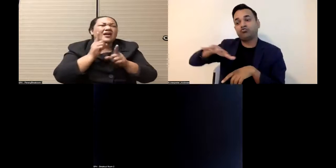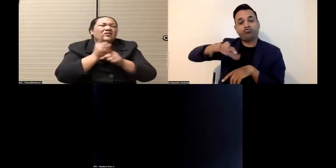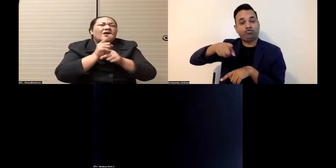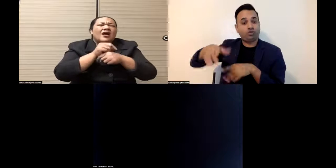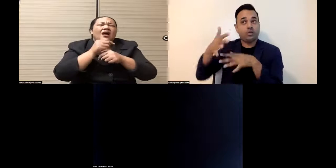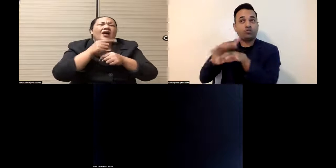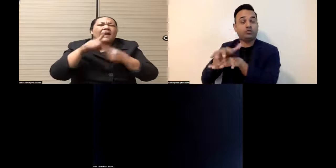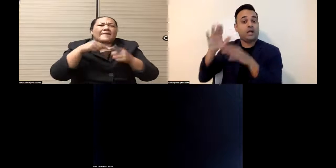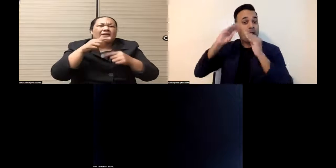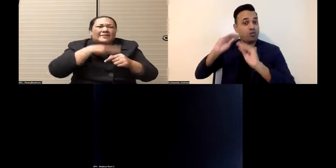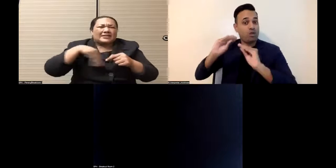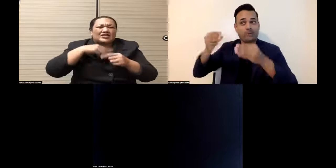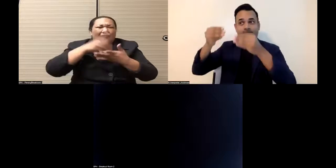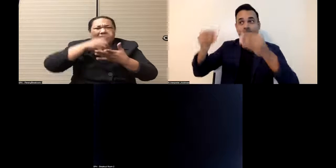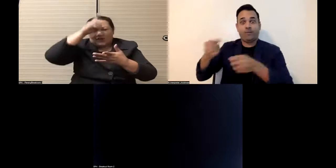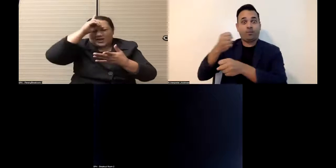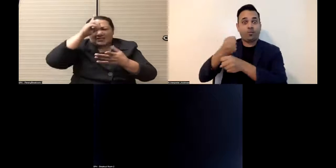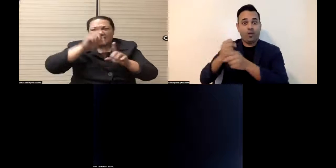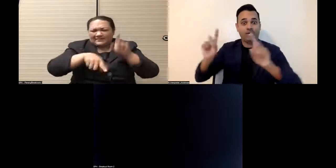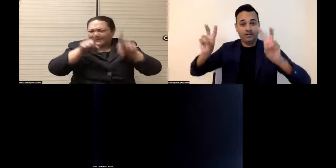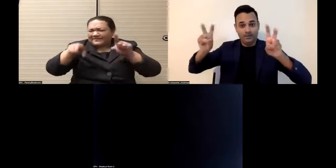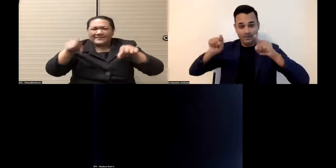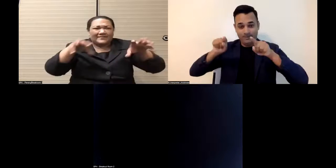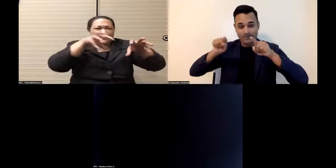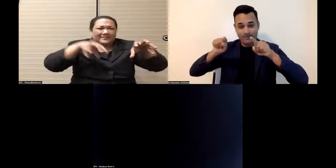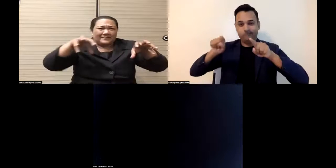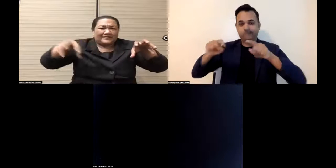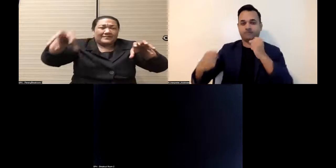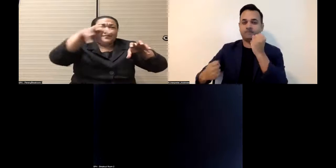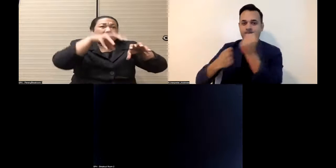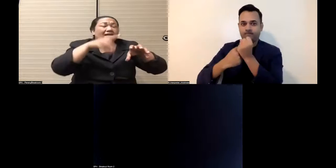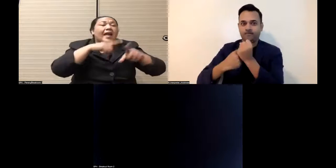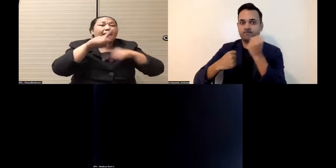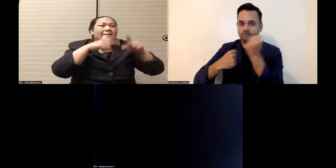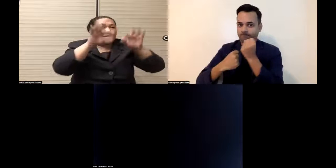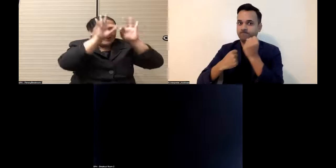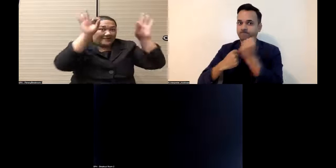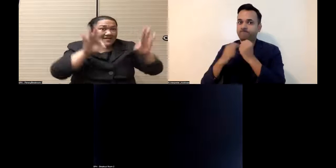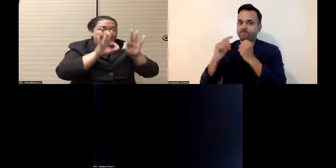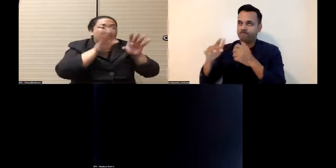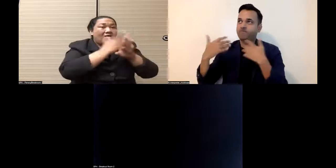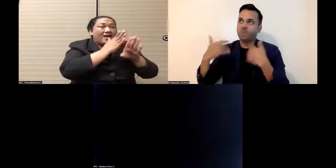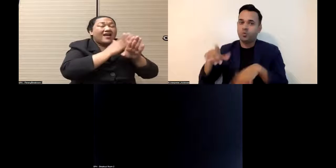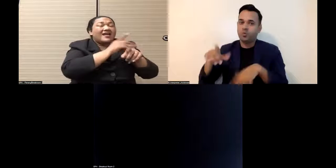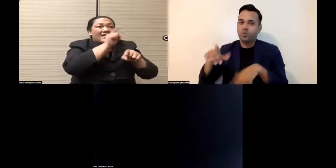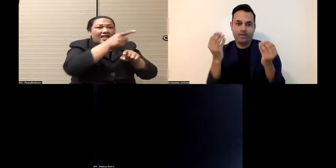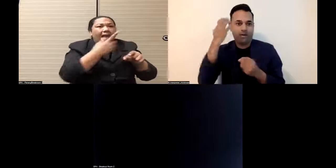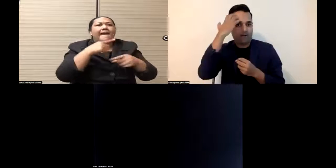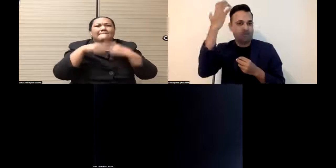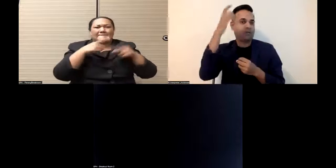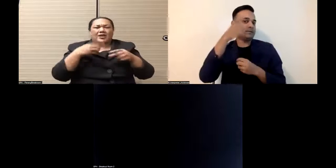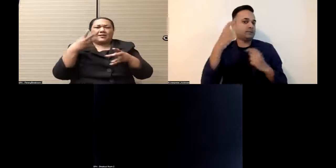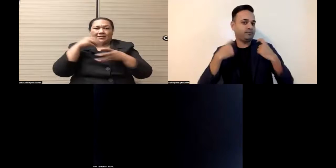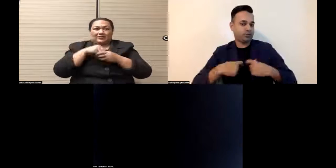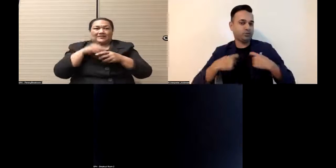the preferred framework to guide inclusive education in the Pacific. There have been a lot of efforts at a